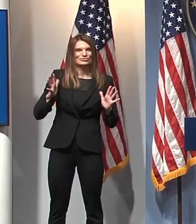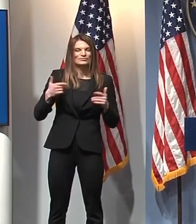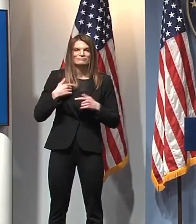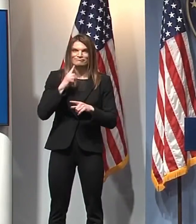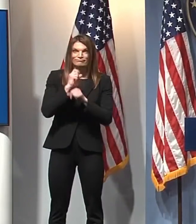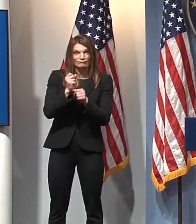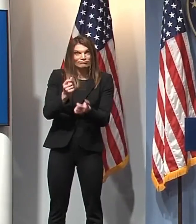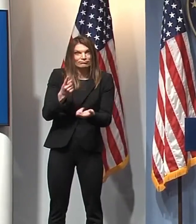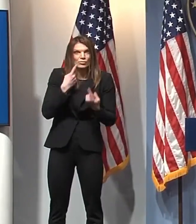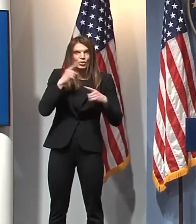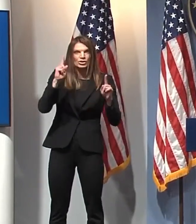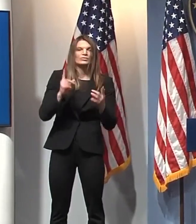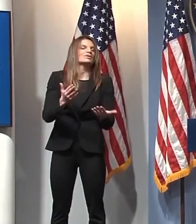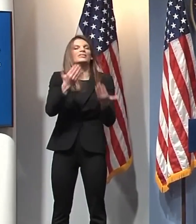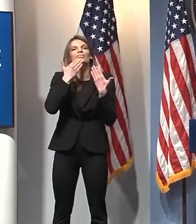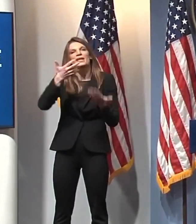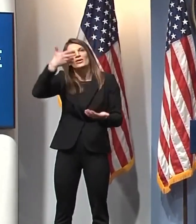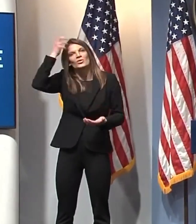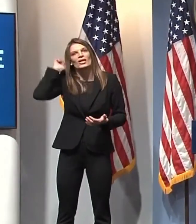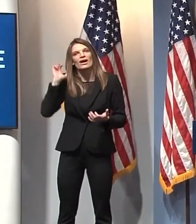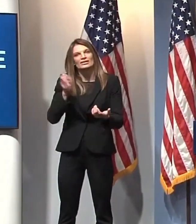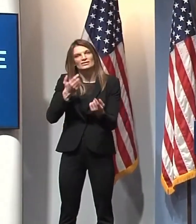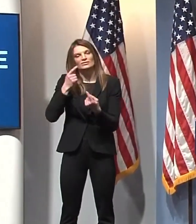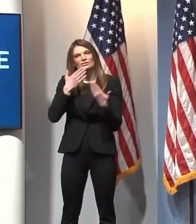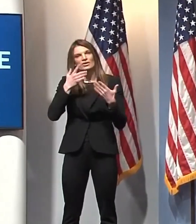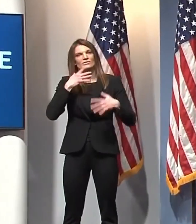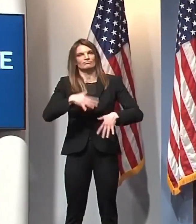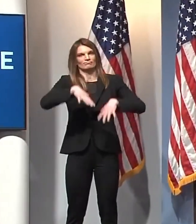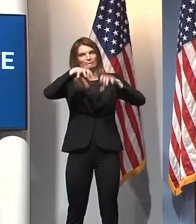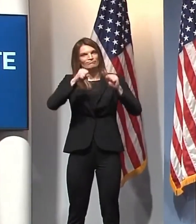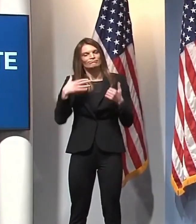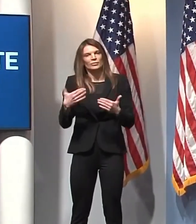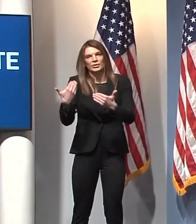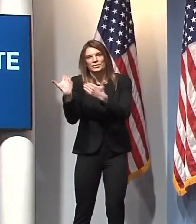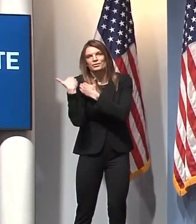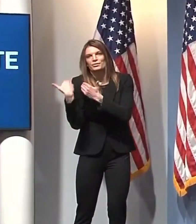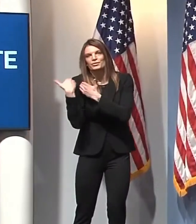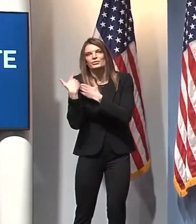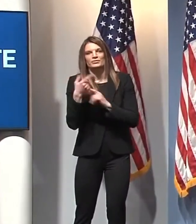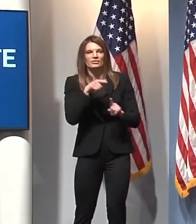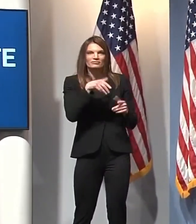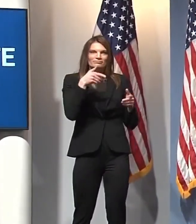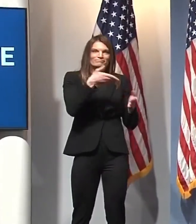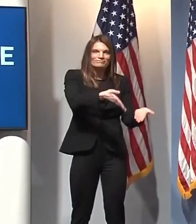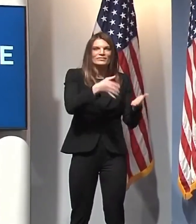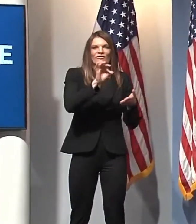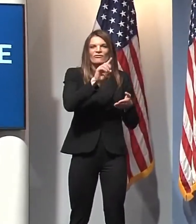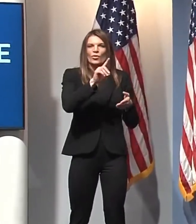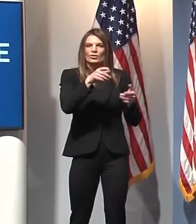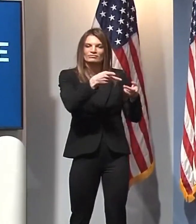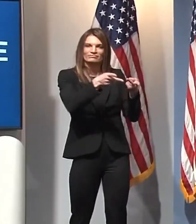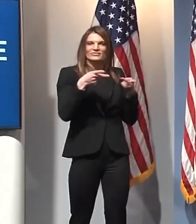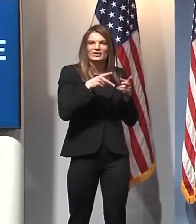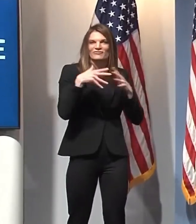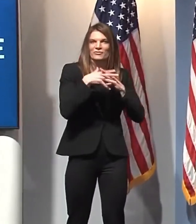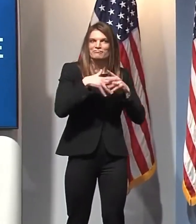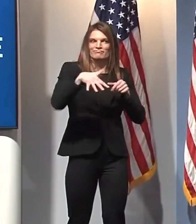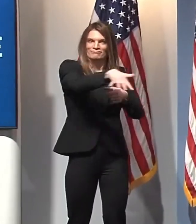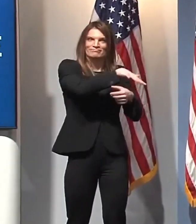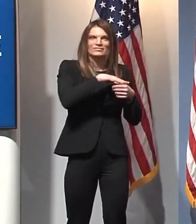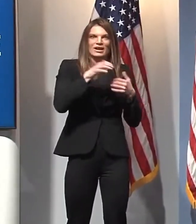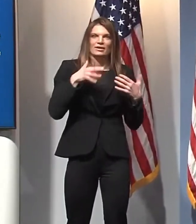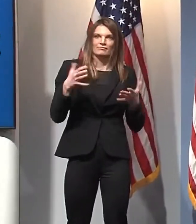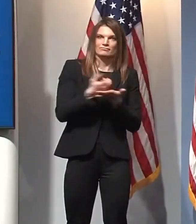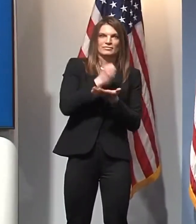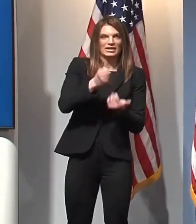thank the Lions franchise who is hosting and doing so much work with Ford Field and all the partners that Dr. J identified.